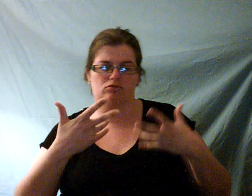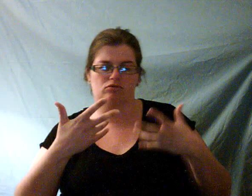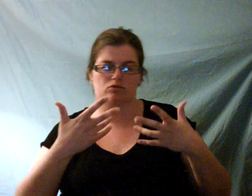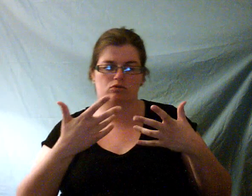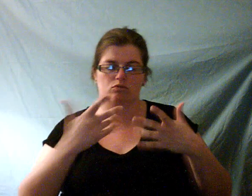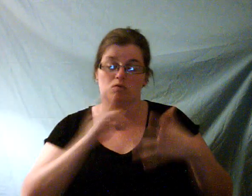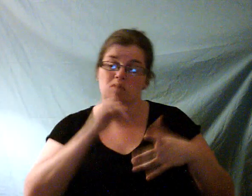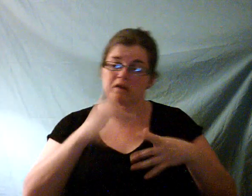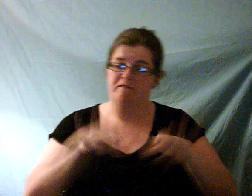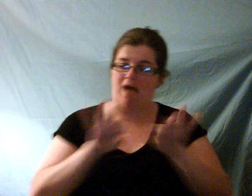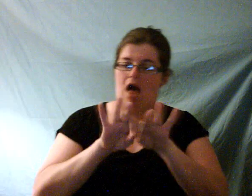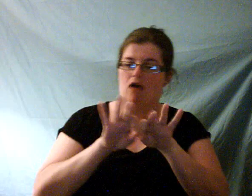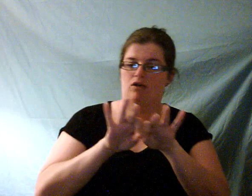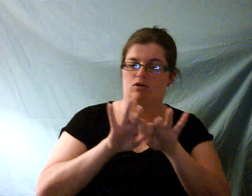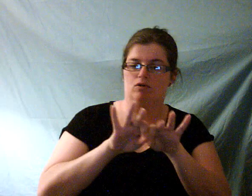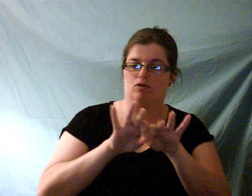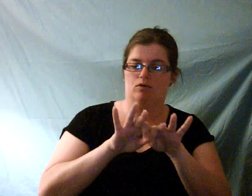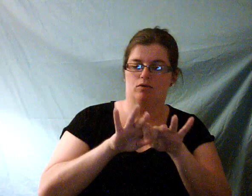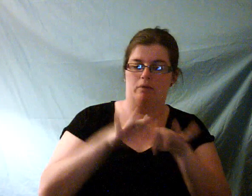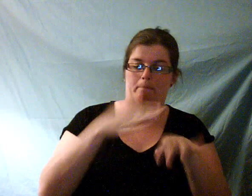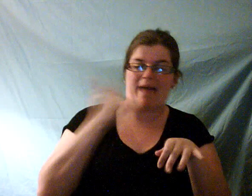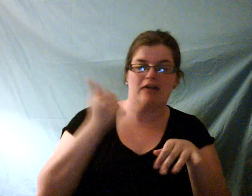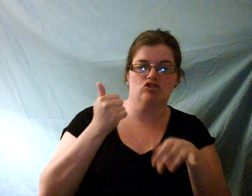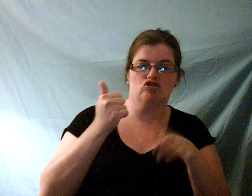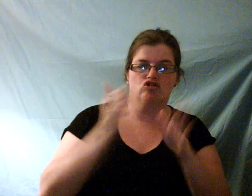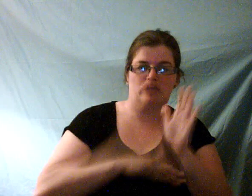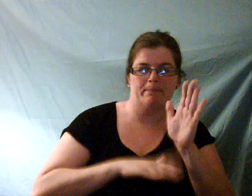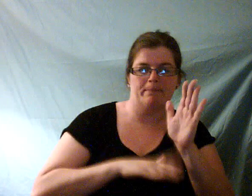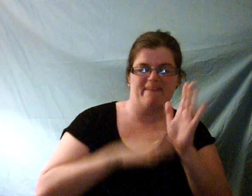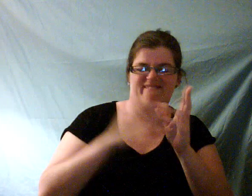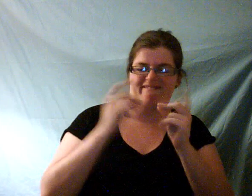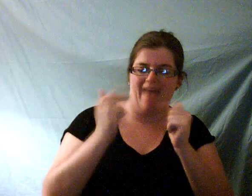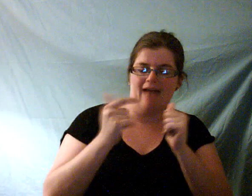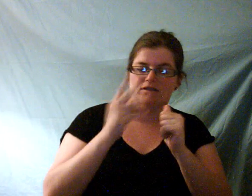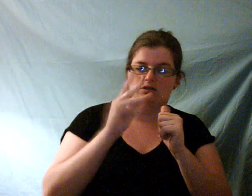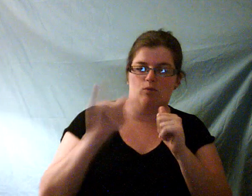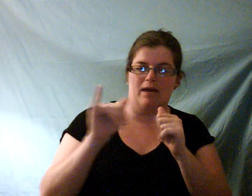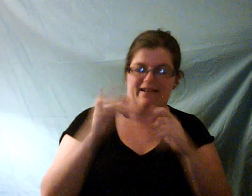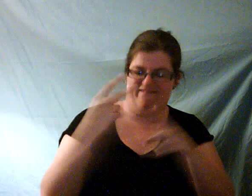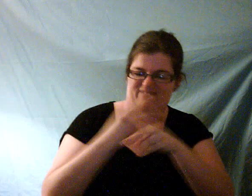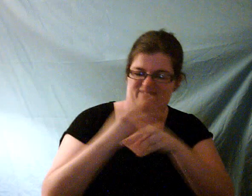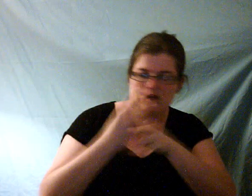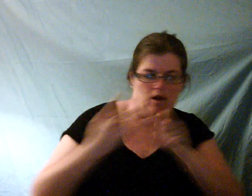the best, cheapest, fastest way to do things, and we often have done that.